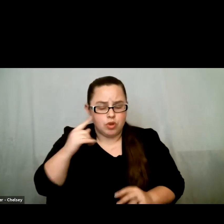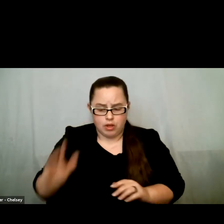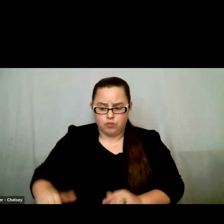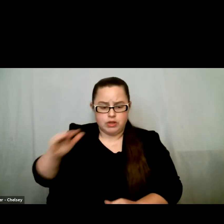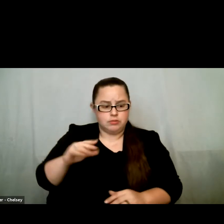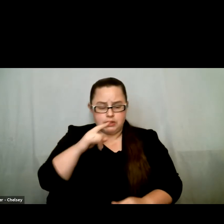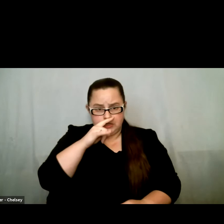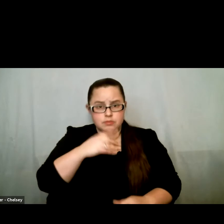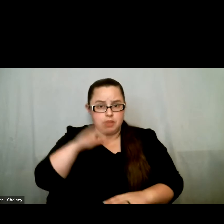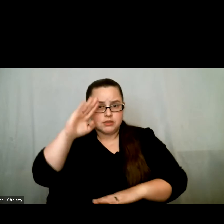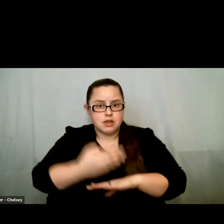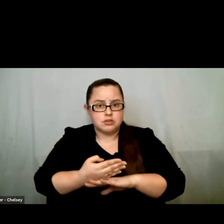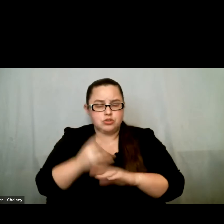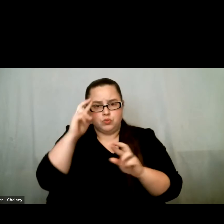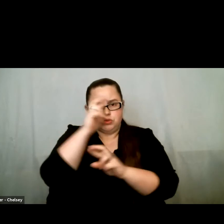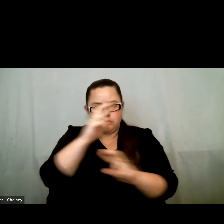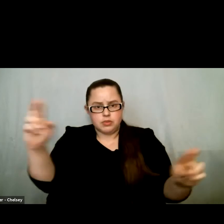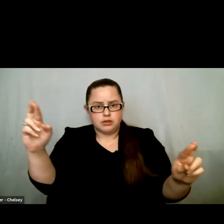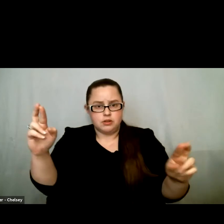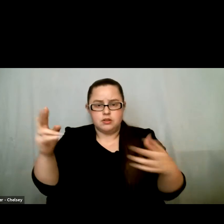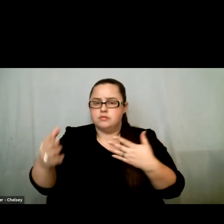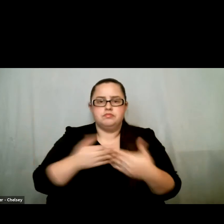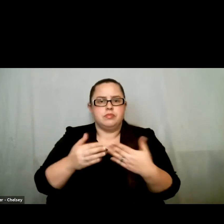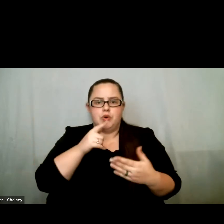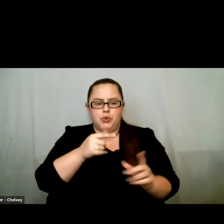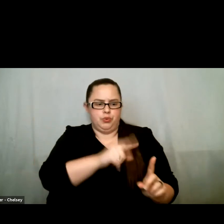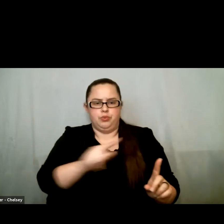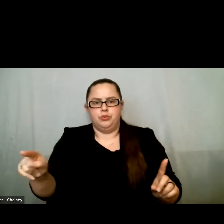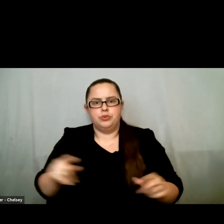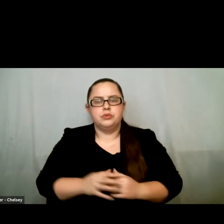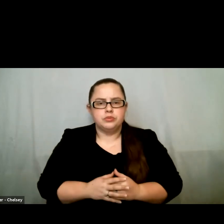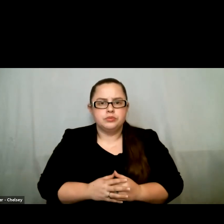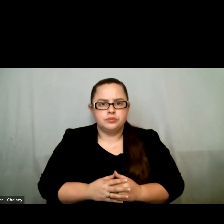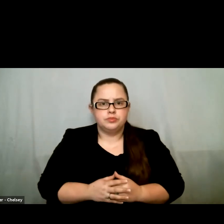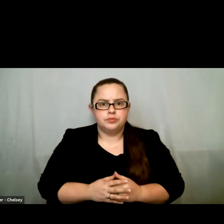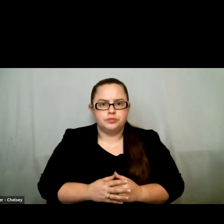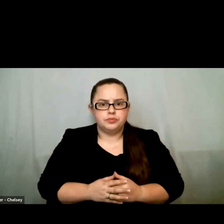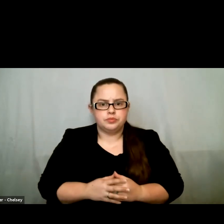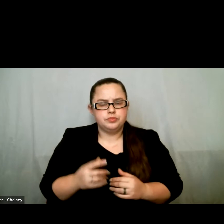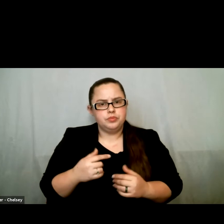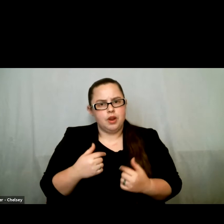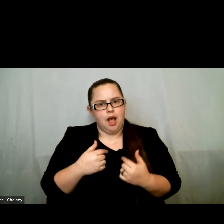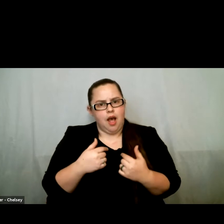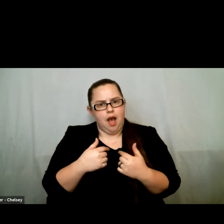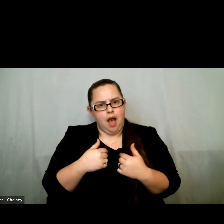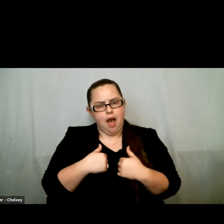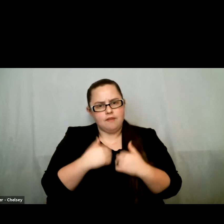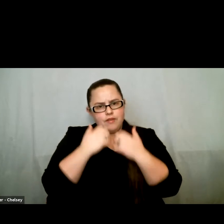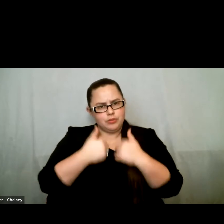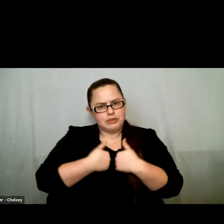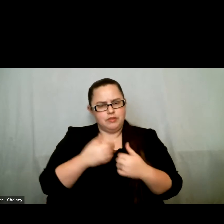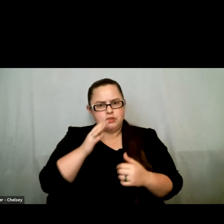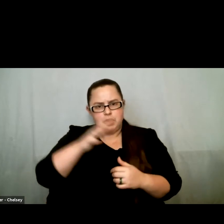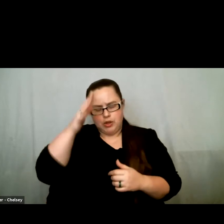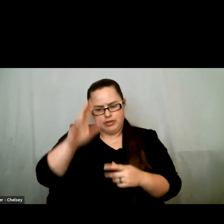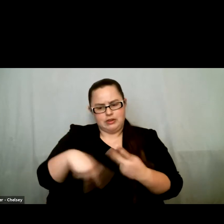my sons, to respect everyone regardless of who they are. I evaluate myself as a parent and the kinds of beliefs I pass on to